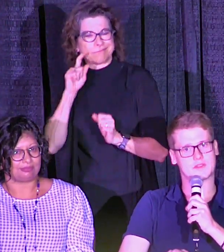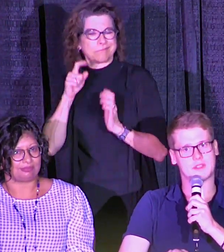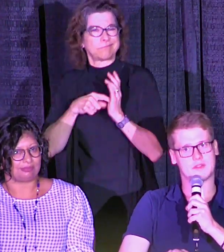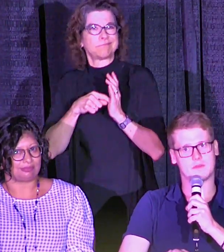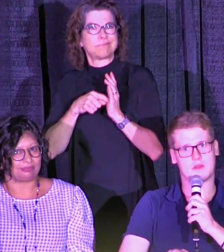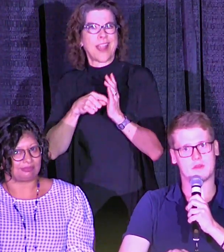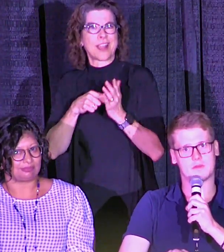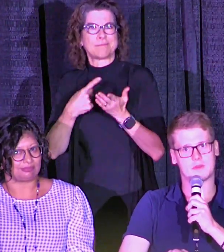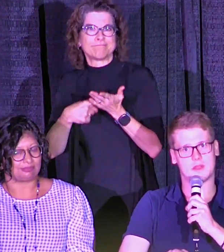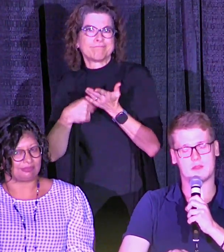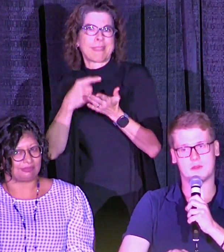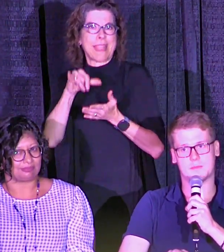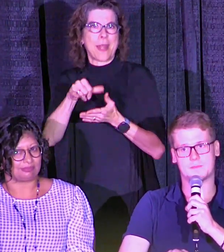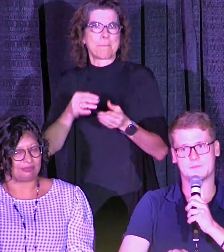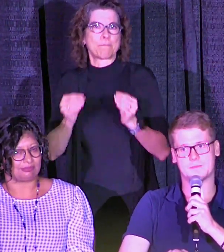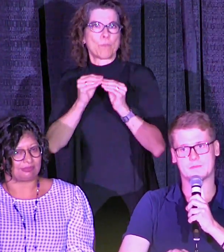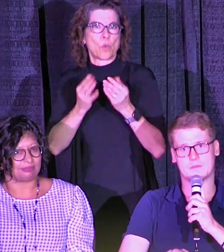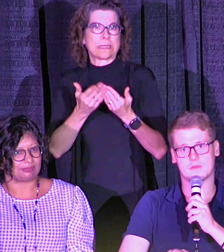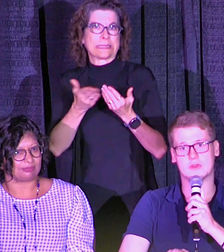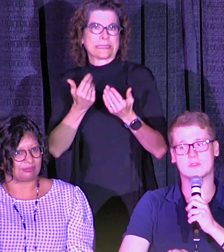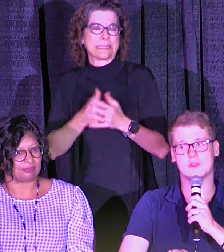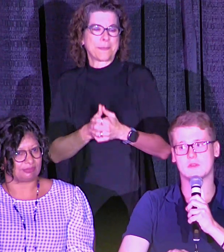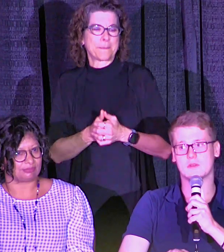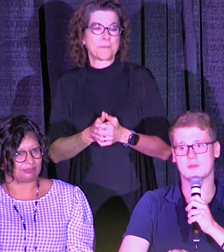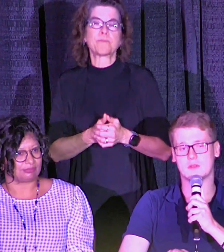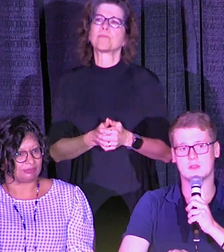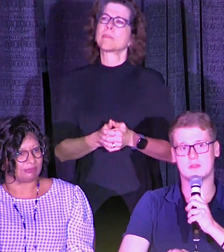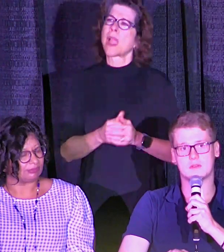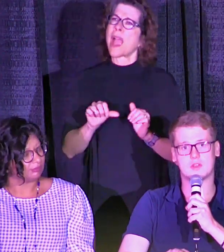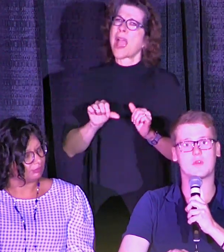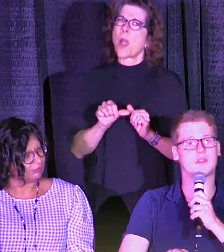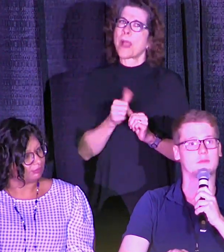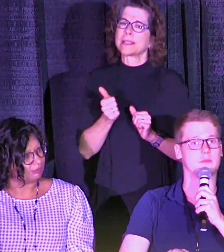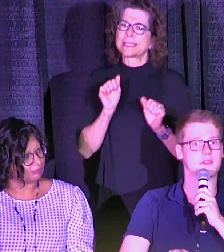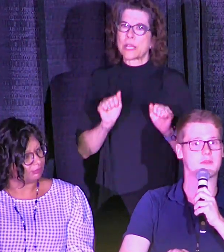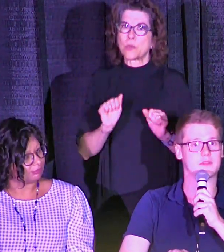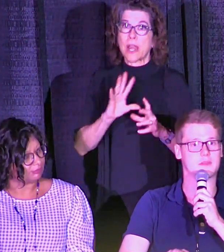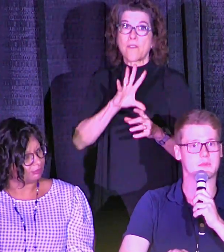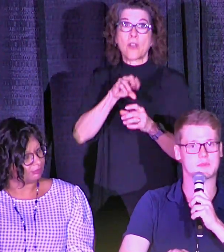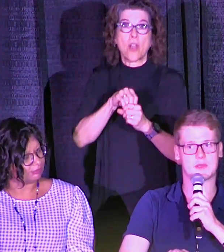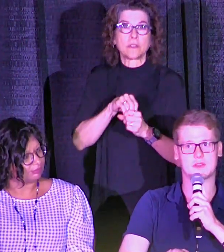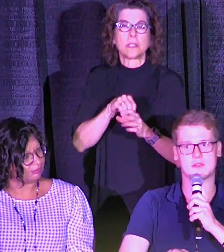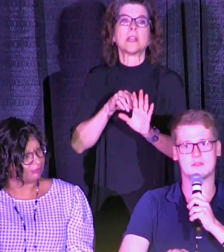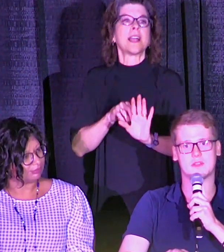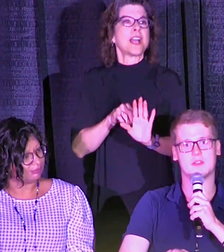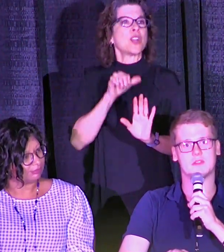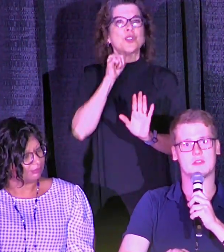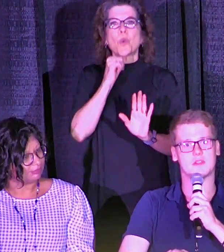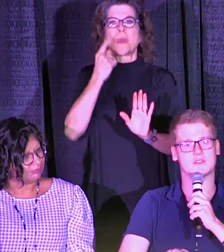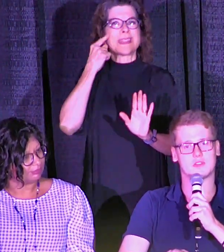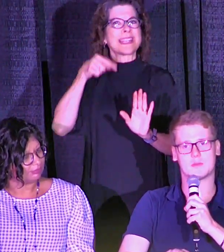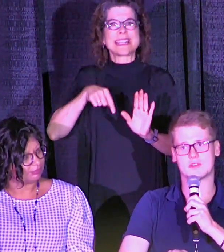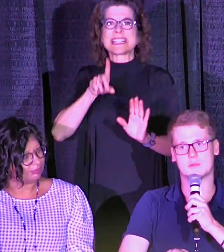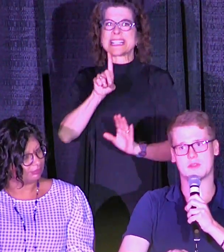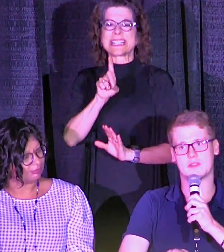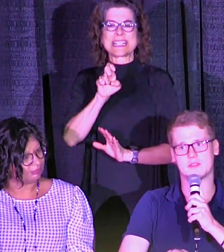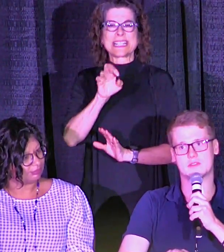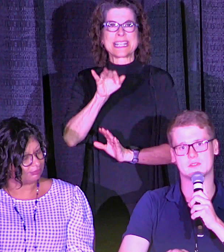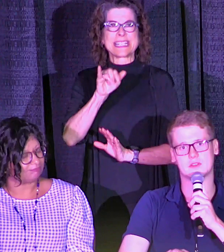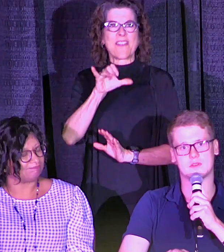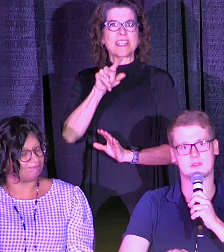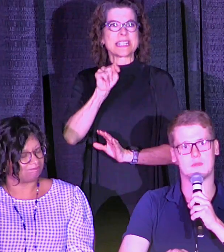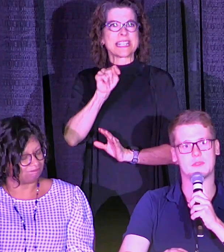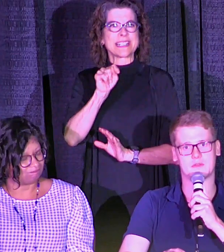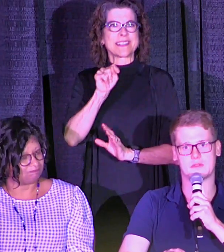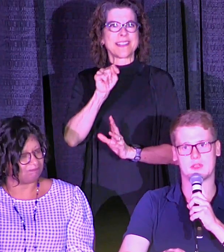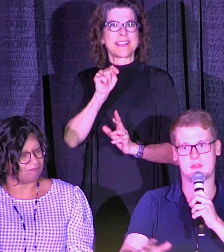What else to get involved? First of all, don't come from a deficit perspective. There is so much abundance,